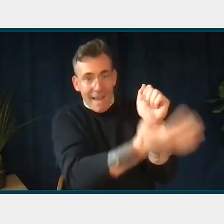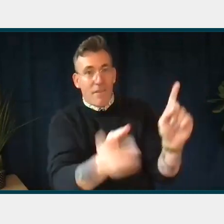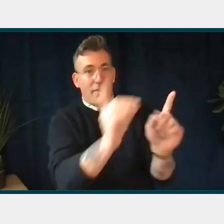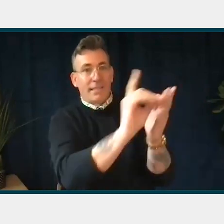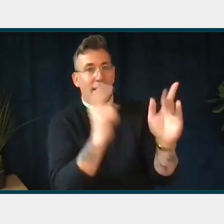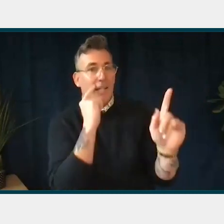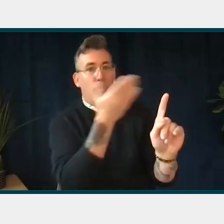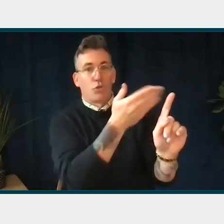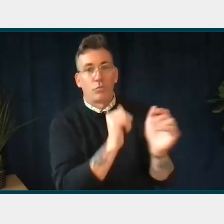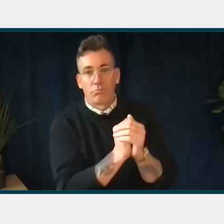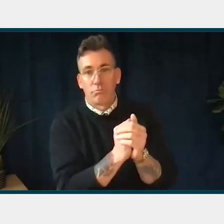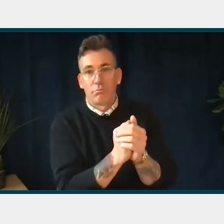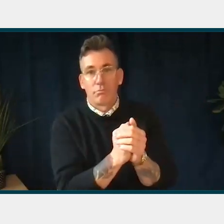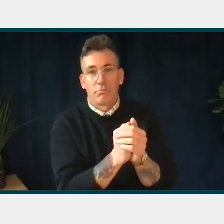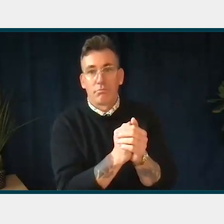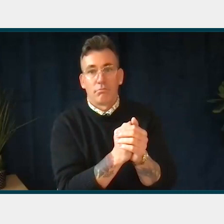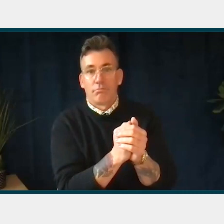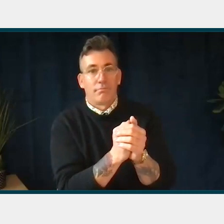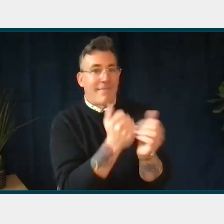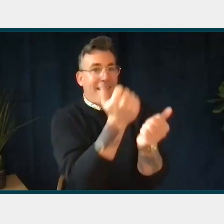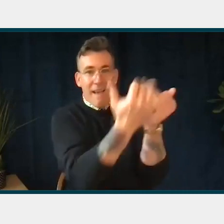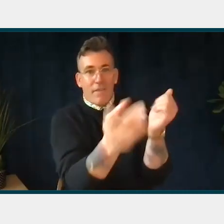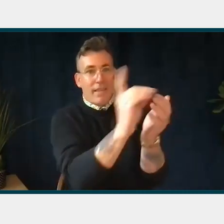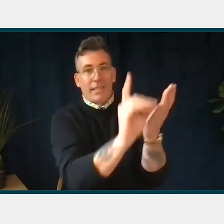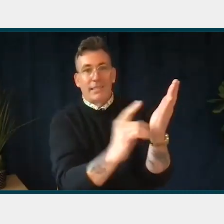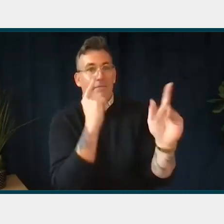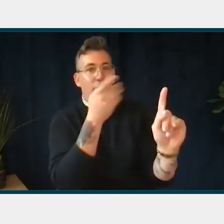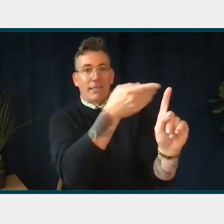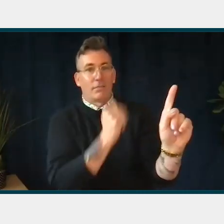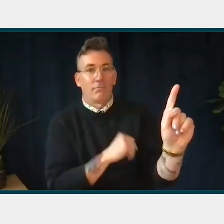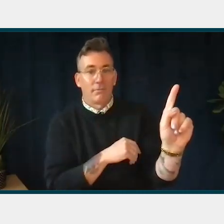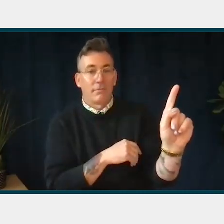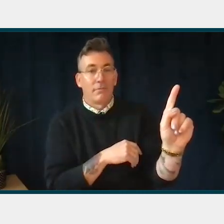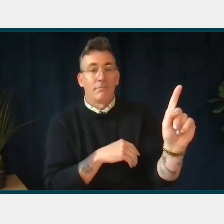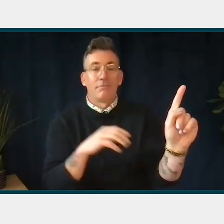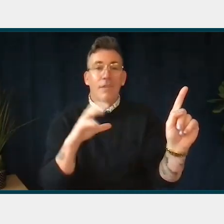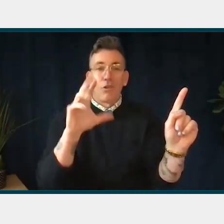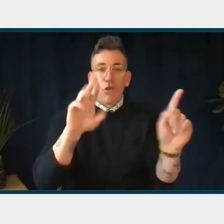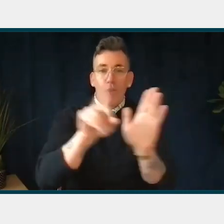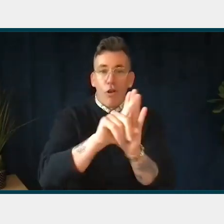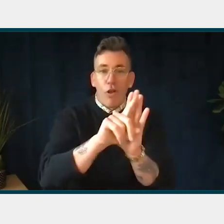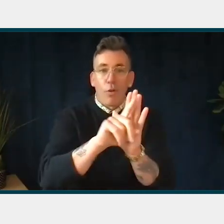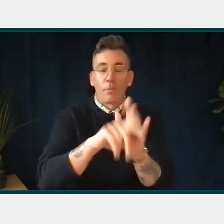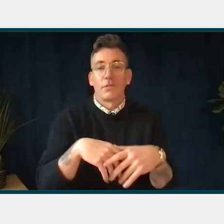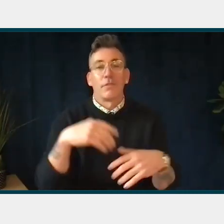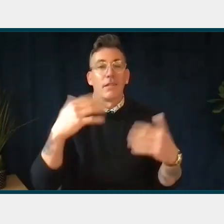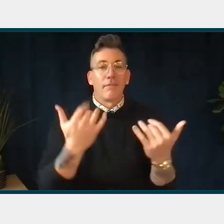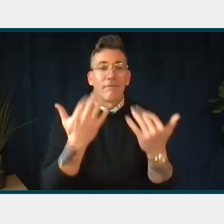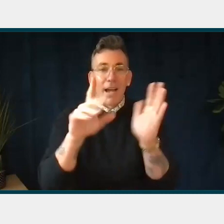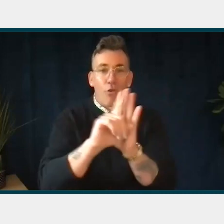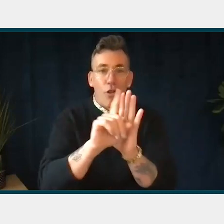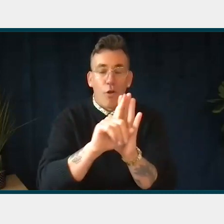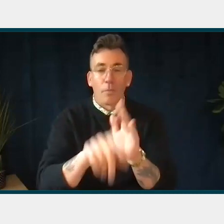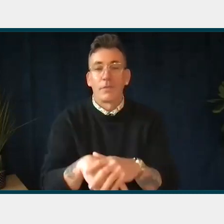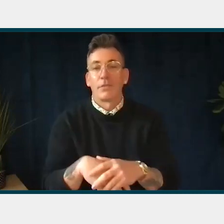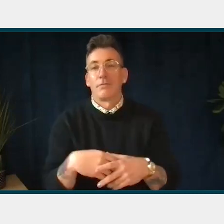hearing people on one end of the spectrum. Everyone is designed for that end of the spectrum. Everything is designed for that end of the spectrum. So